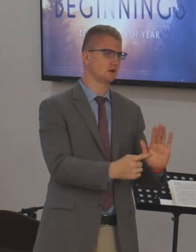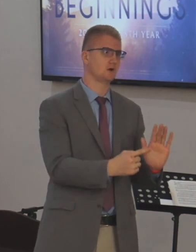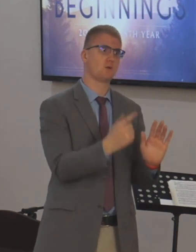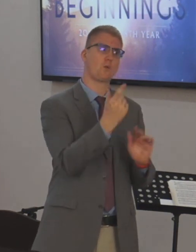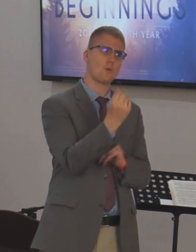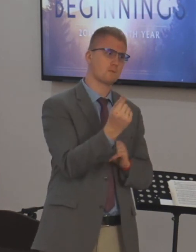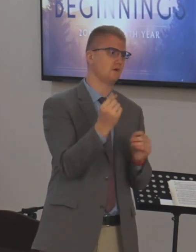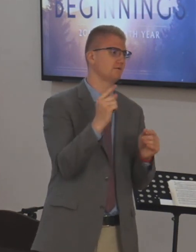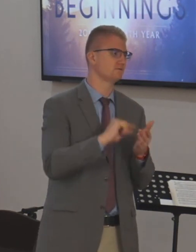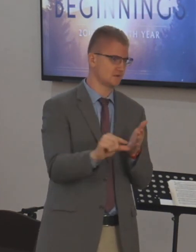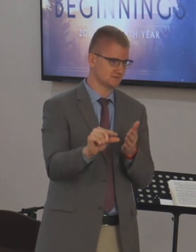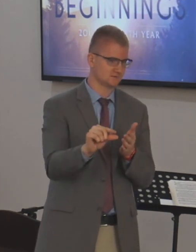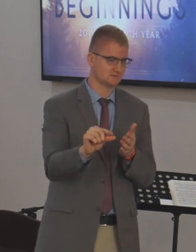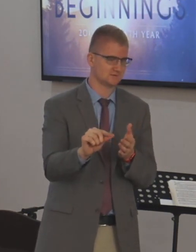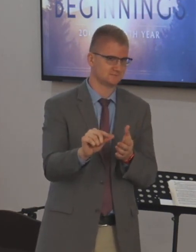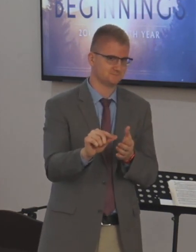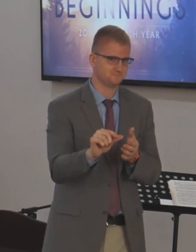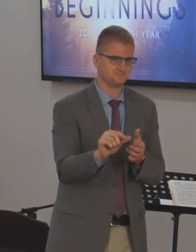before.